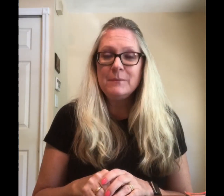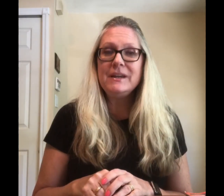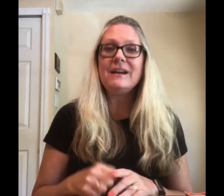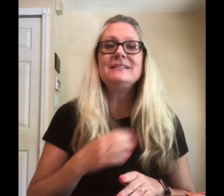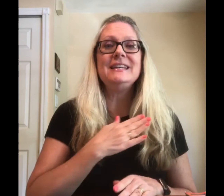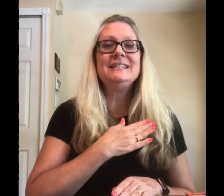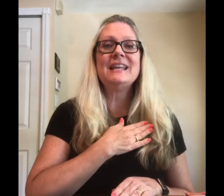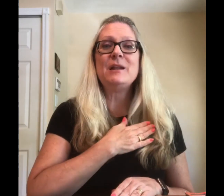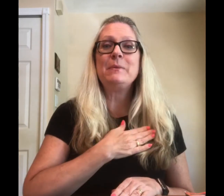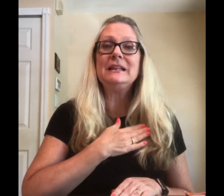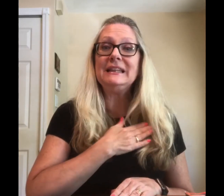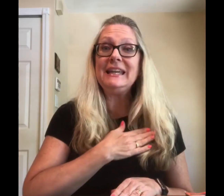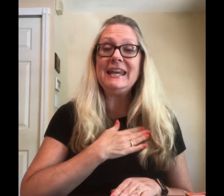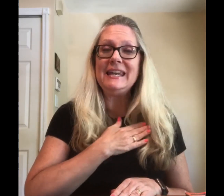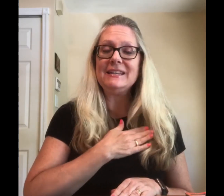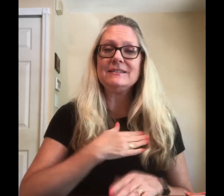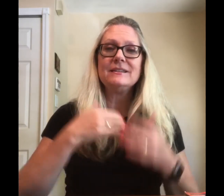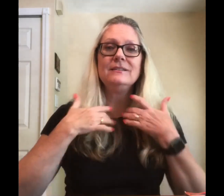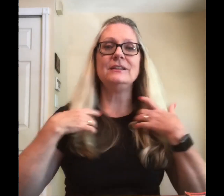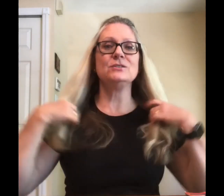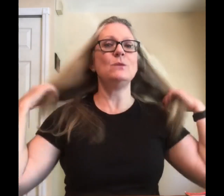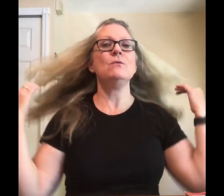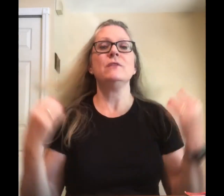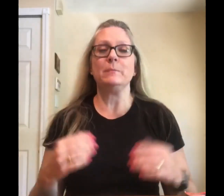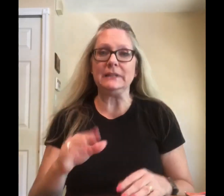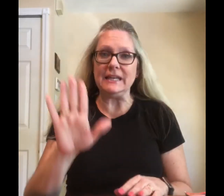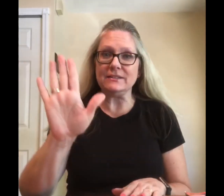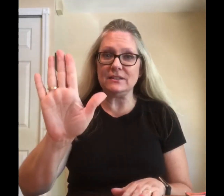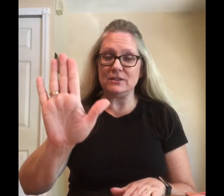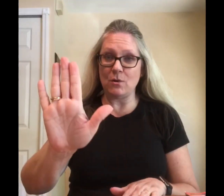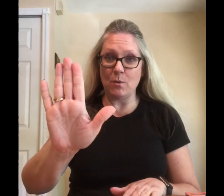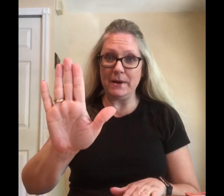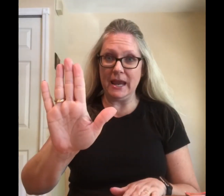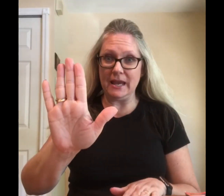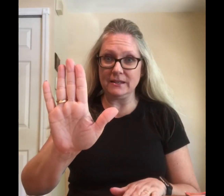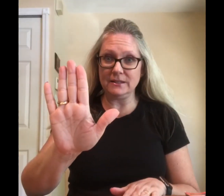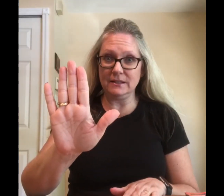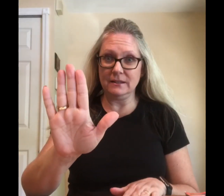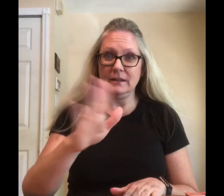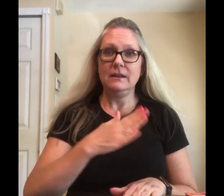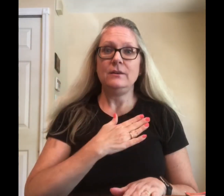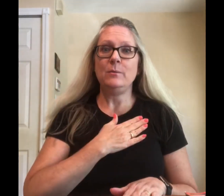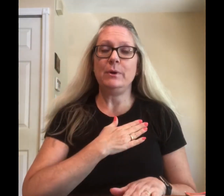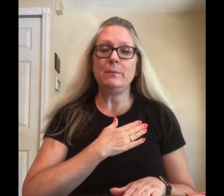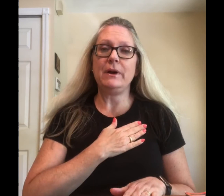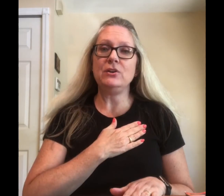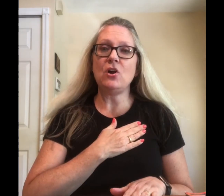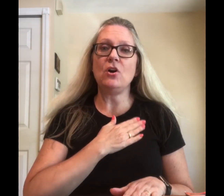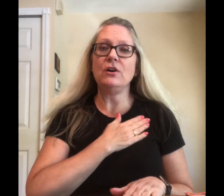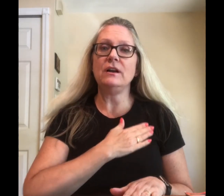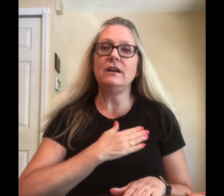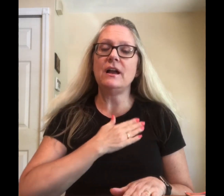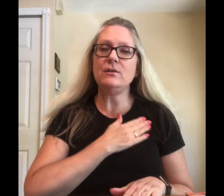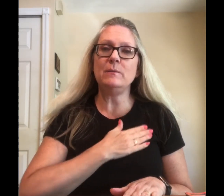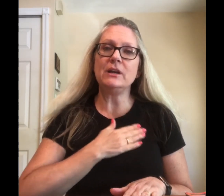Because he said, please. Let's go over please. It's an open hand. You put it by your heart and you make a